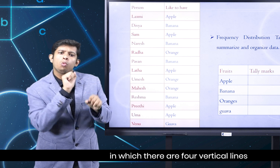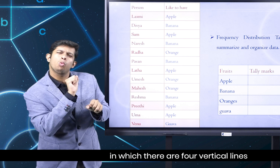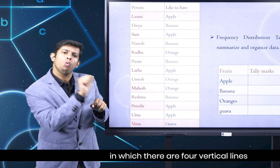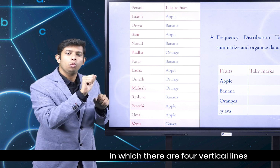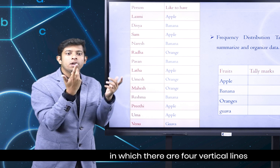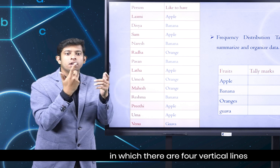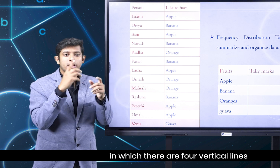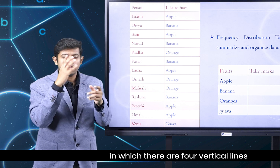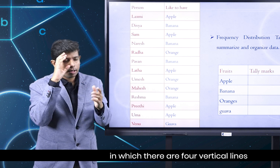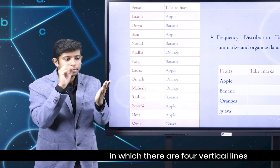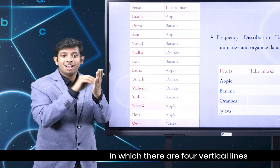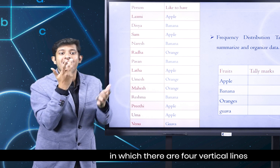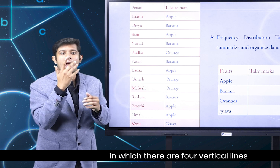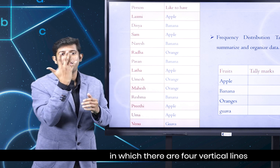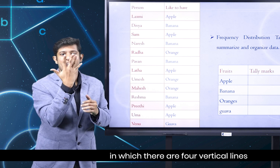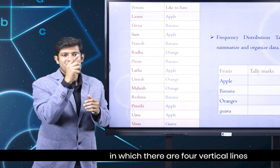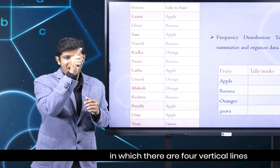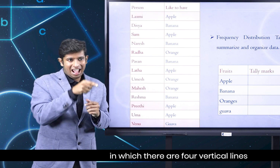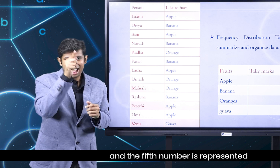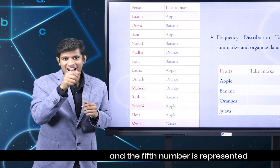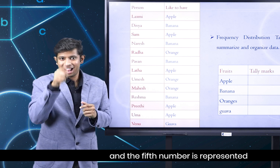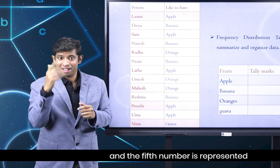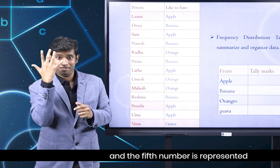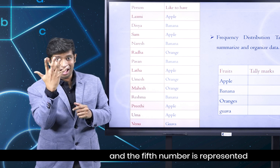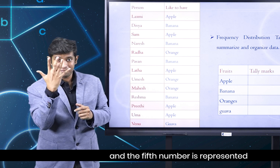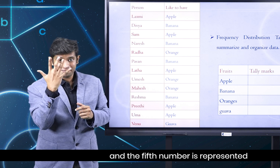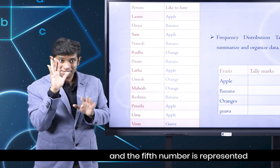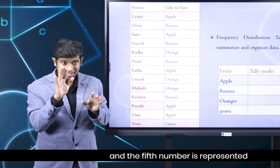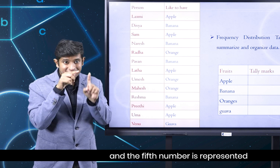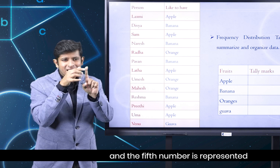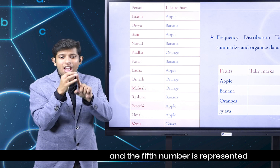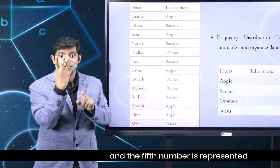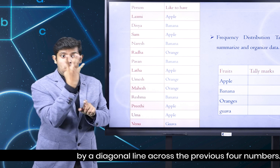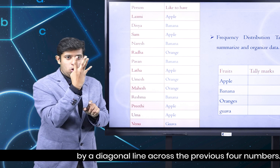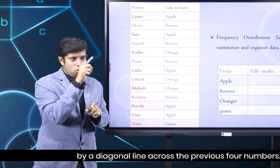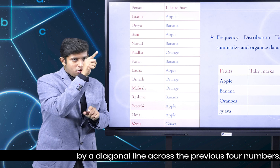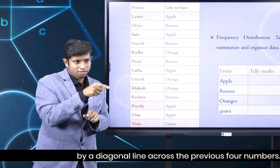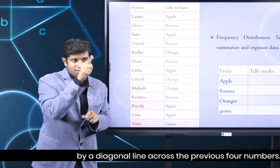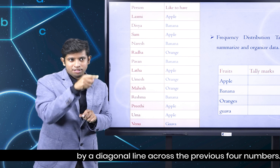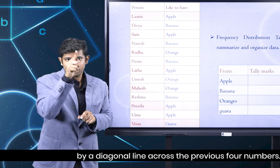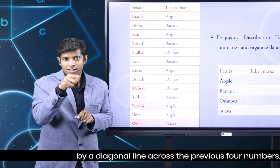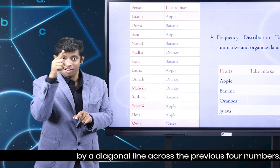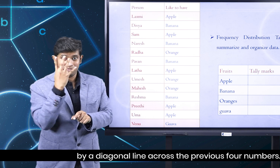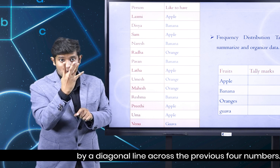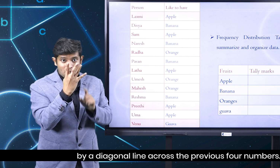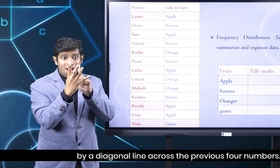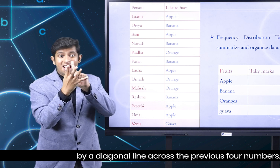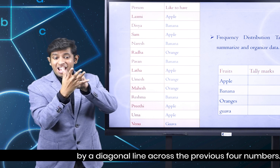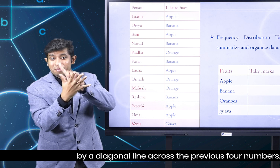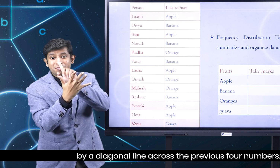which there are 4 vertical lines and the fifth number is represented by a diagonal line across the previous 4